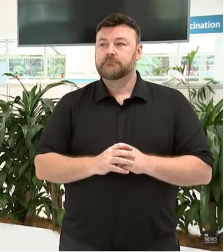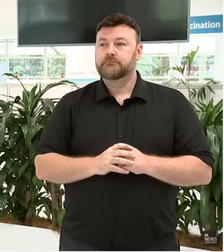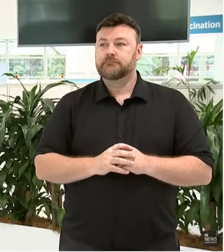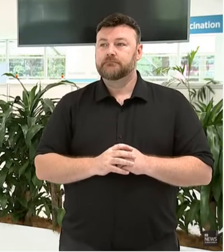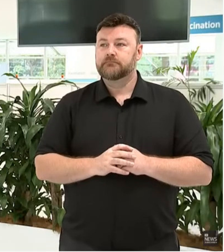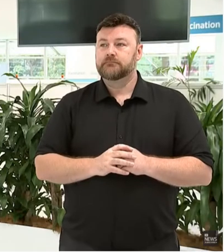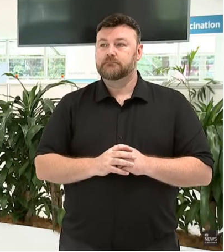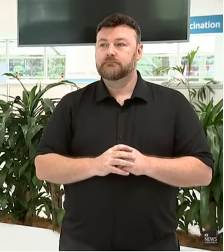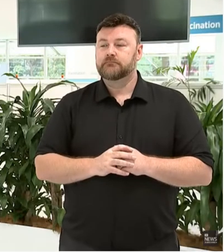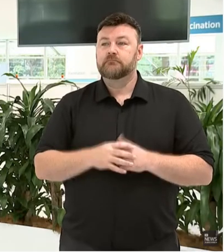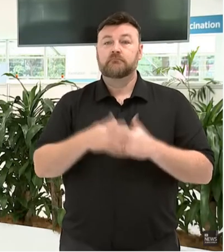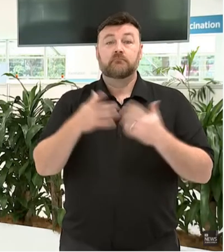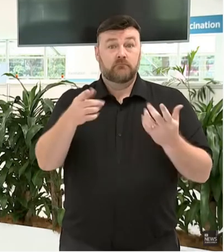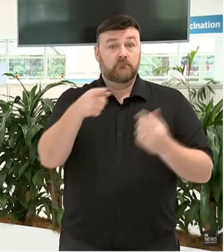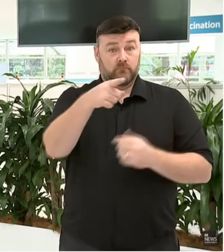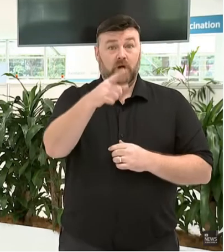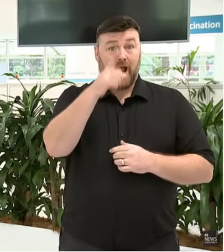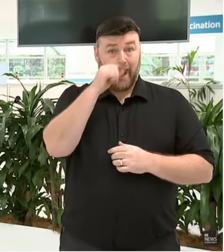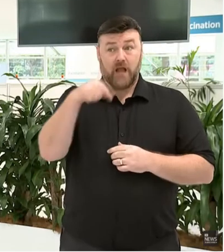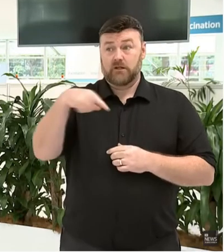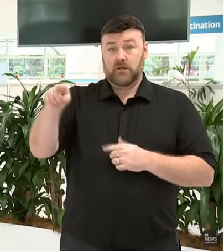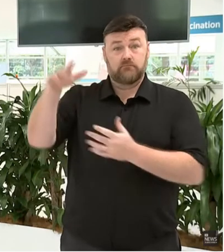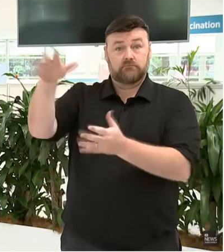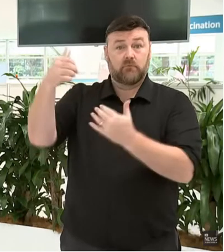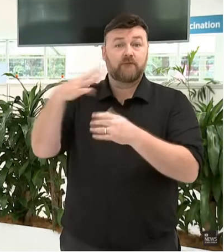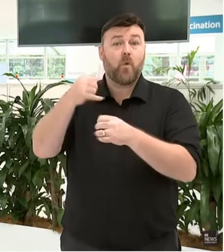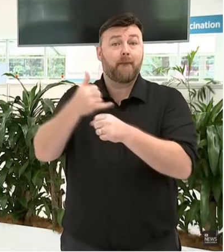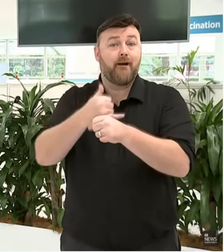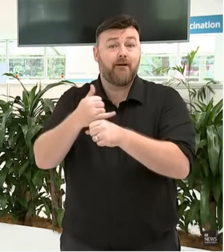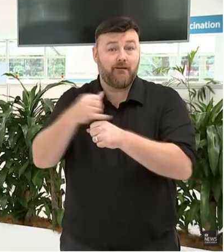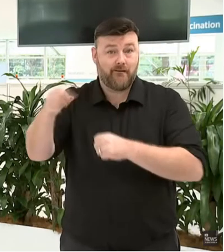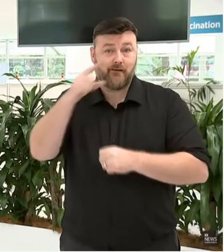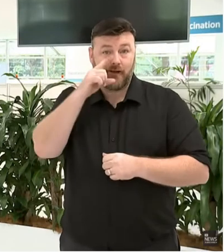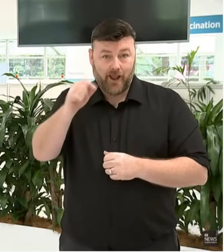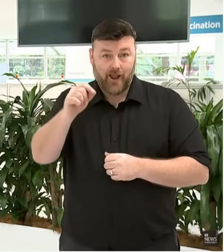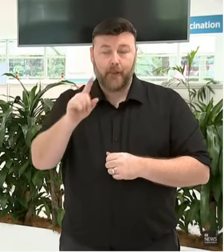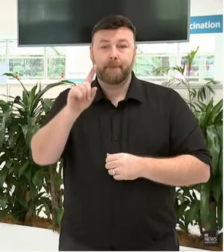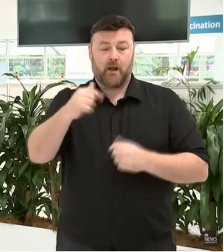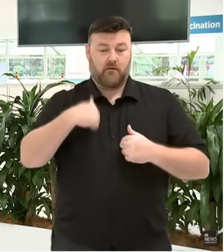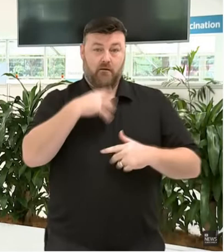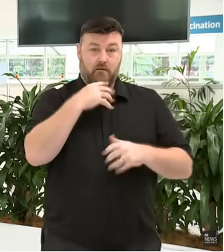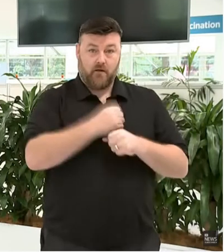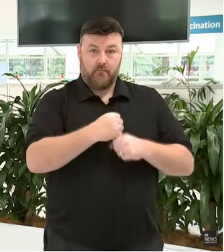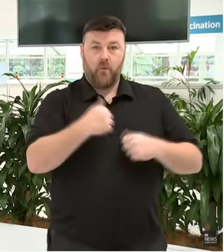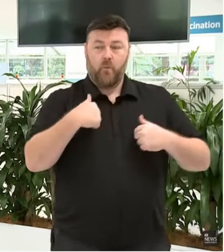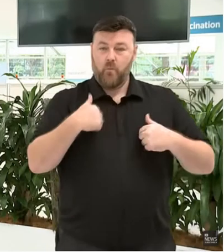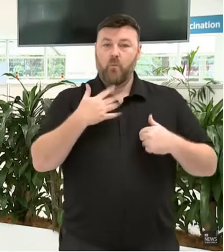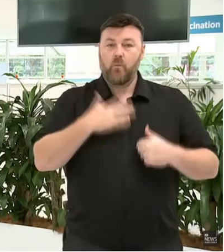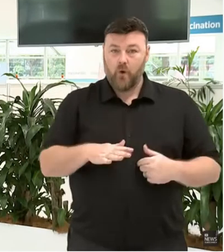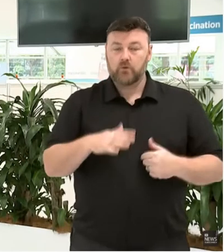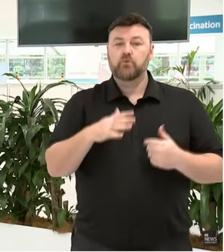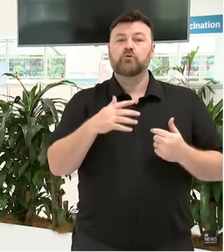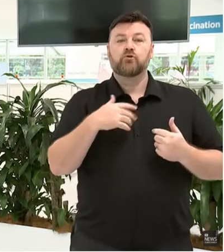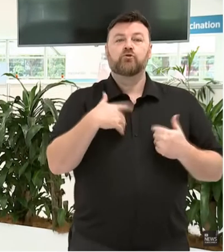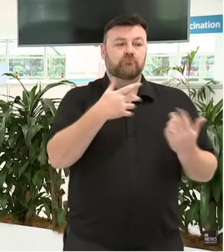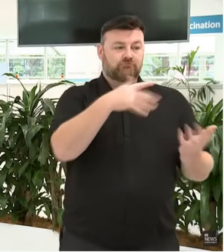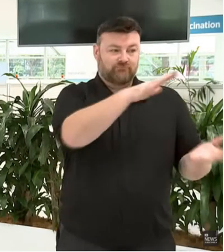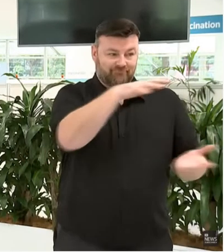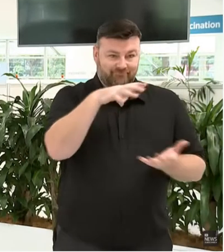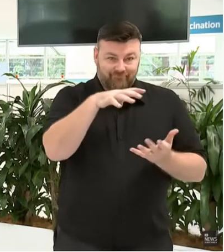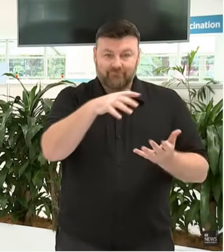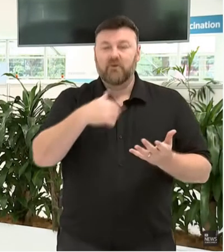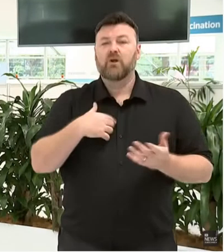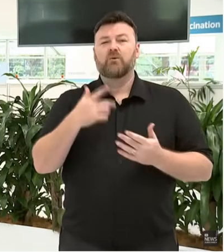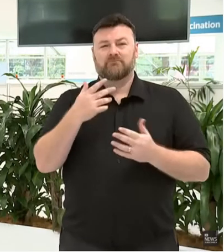exclusive. You can still get those rapid antigen tests at your pharmacy, but we want to play a role in encouraging people to get those tests